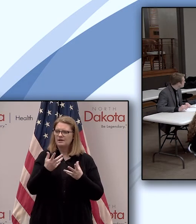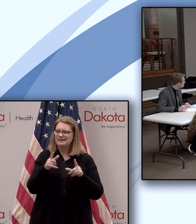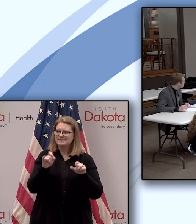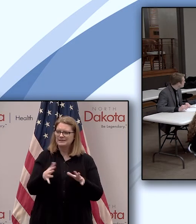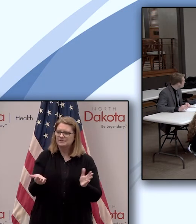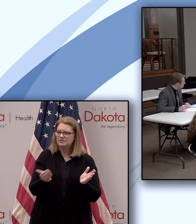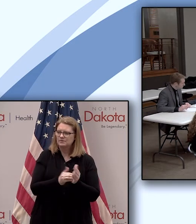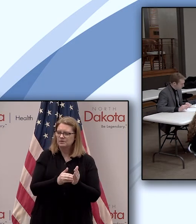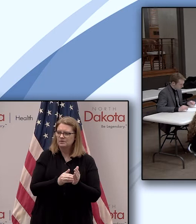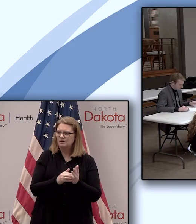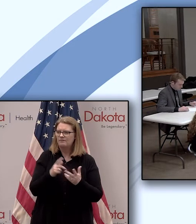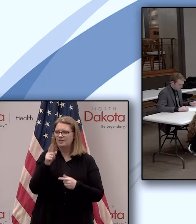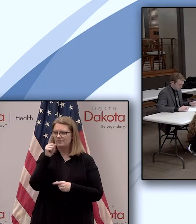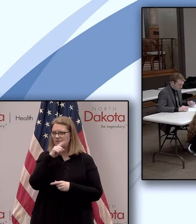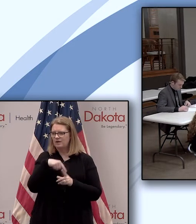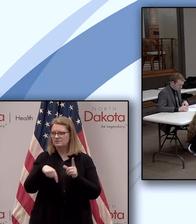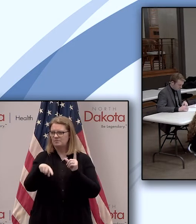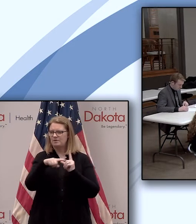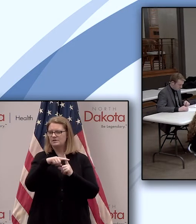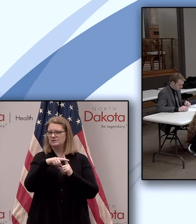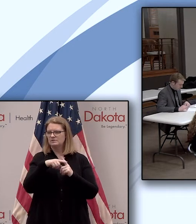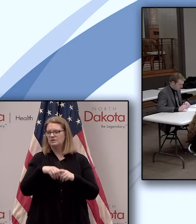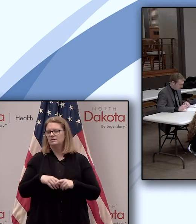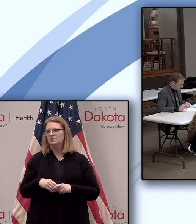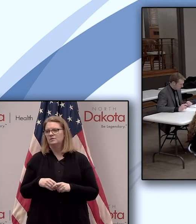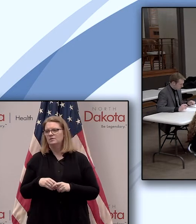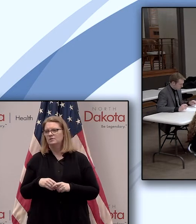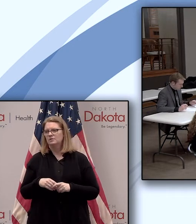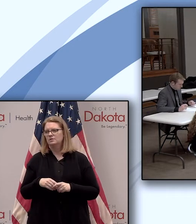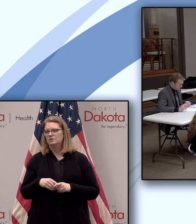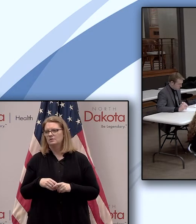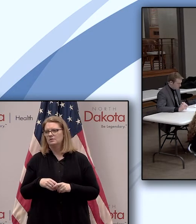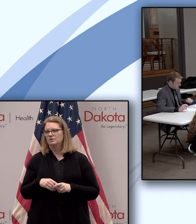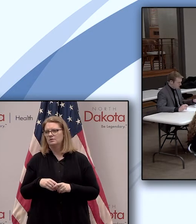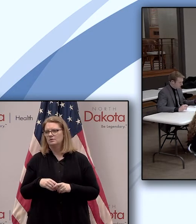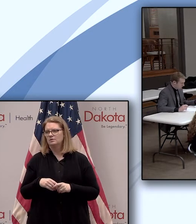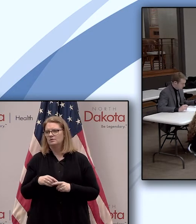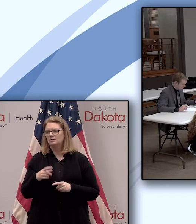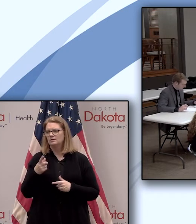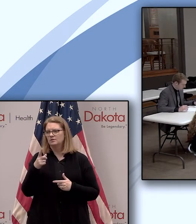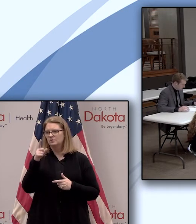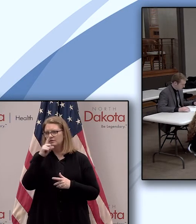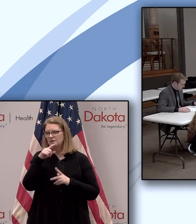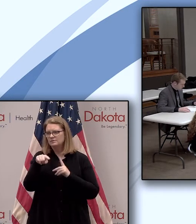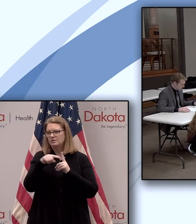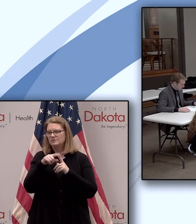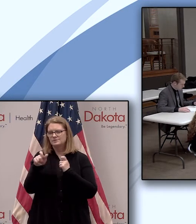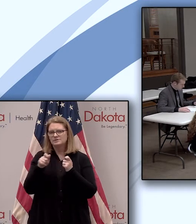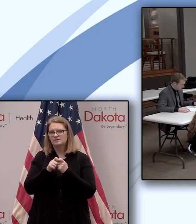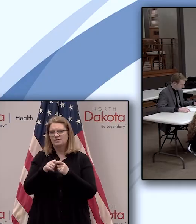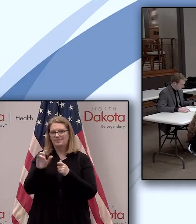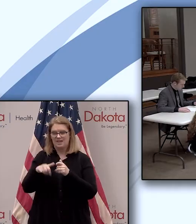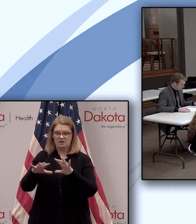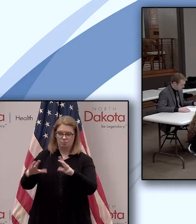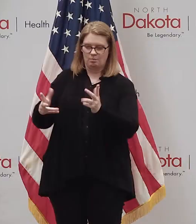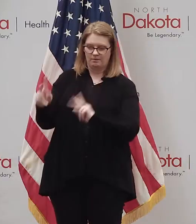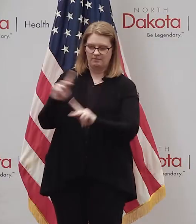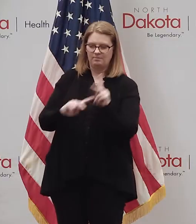after the apparent false positives? And what is being done to address those false positives, particularly for those